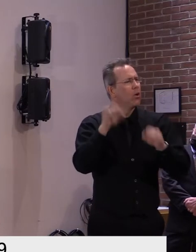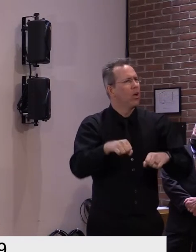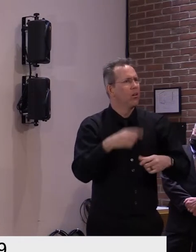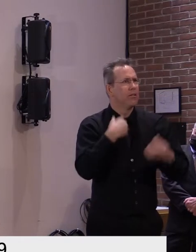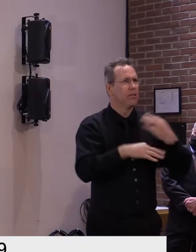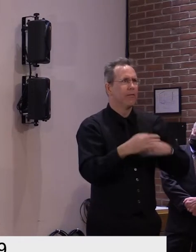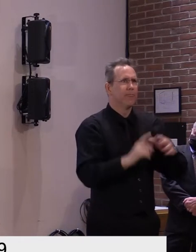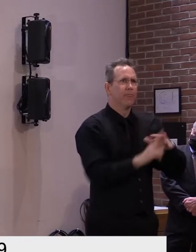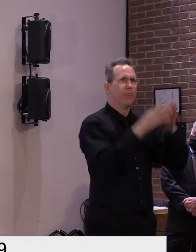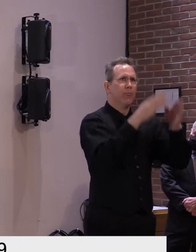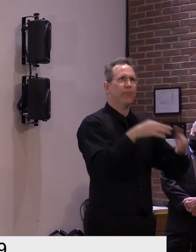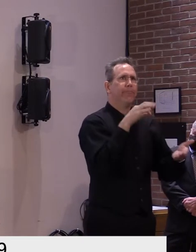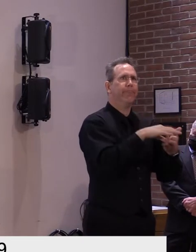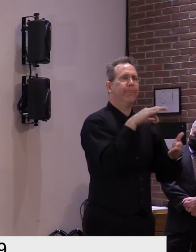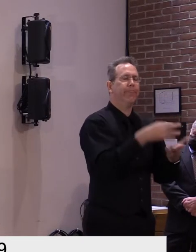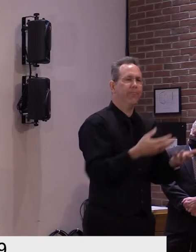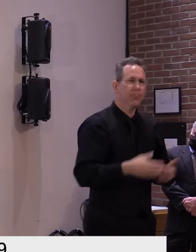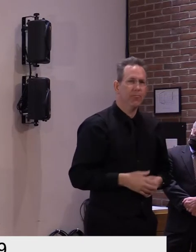Great, thank you.